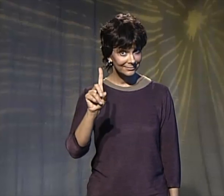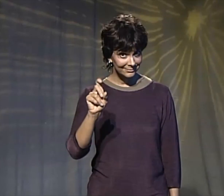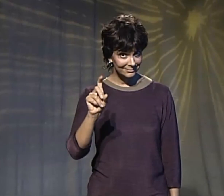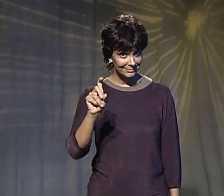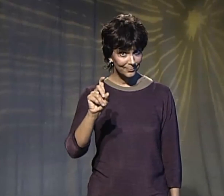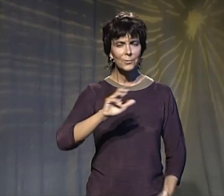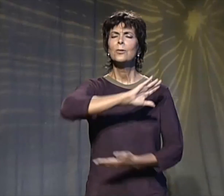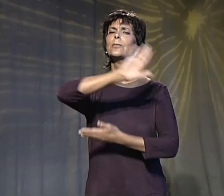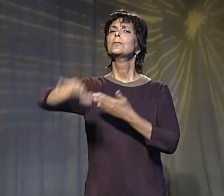30?